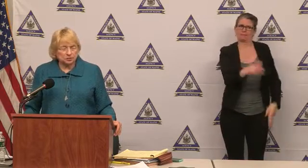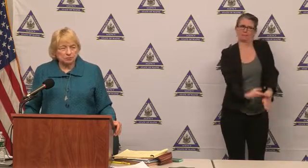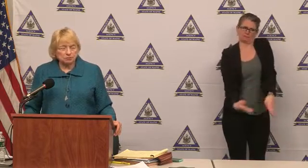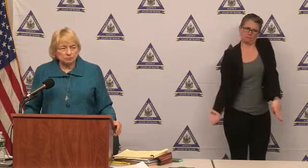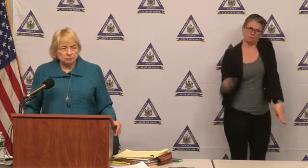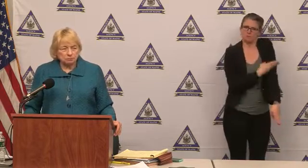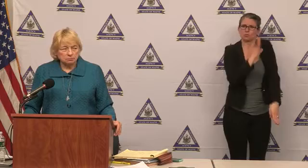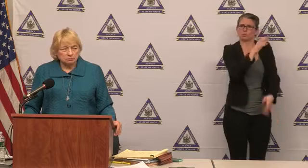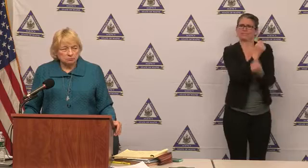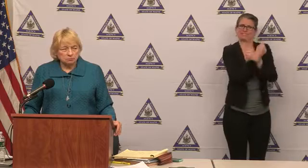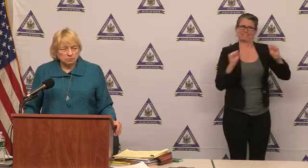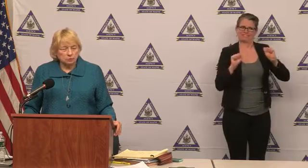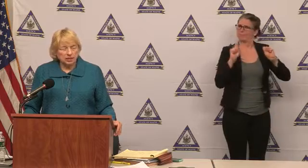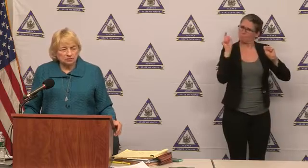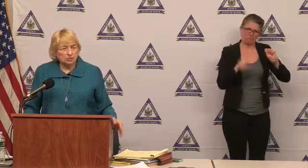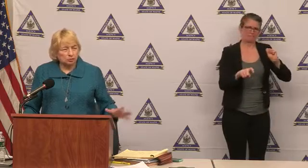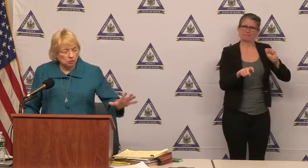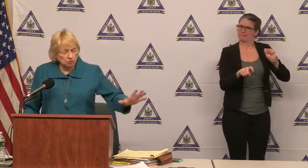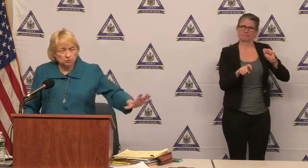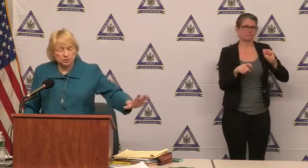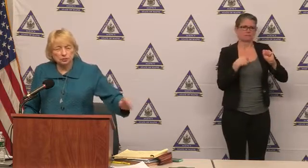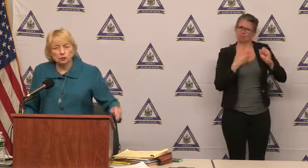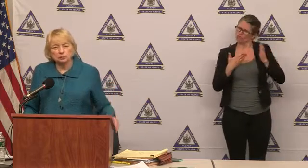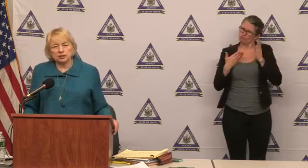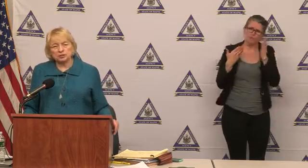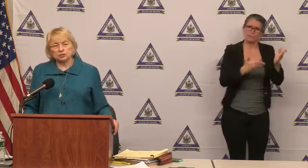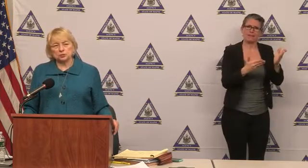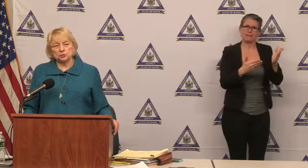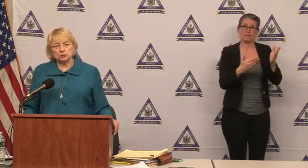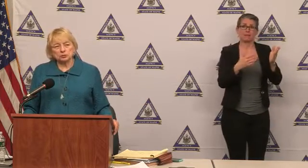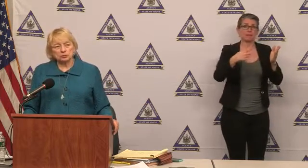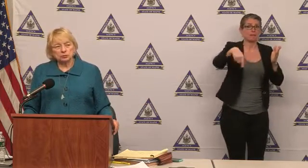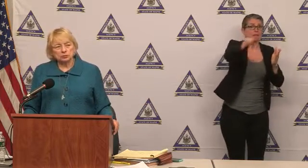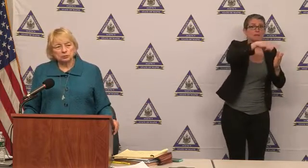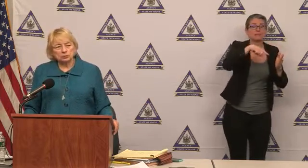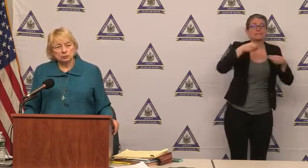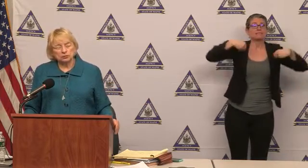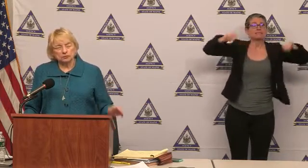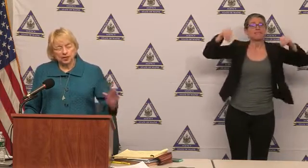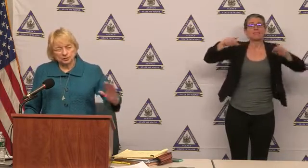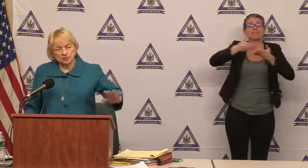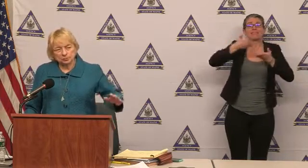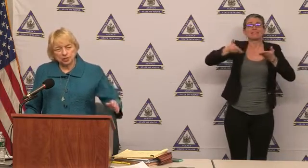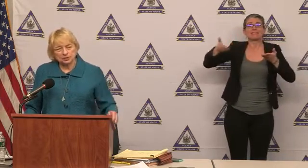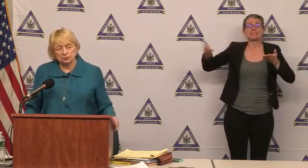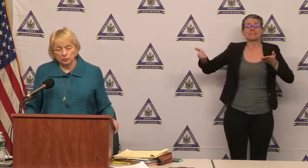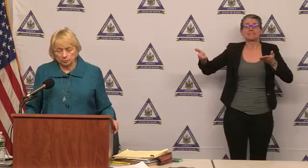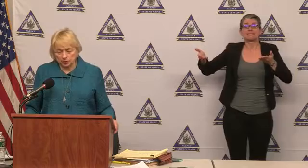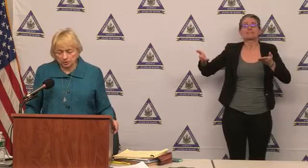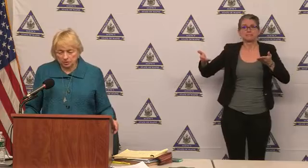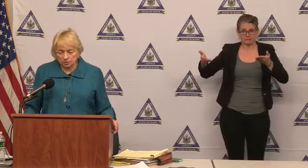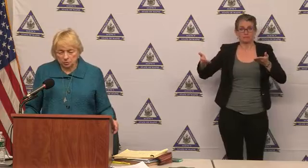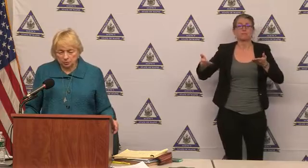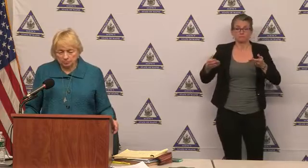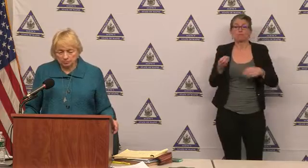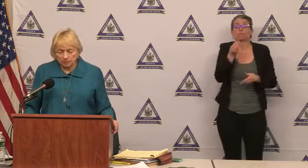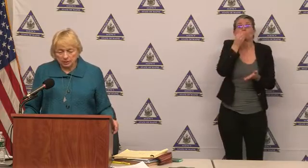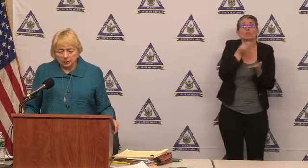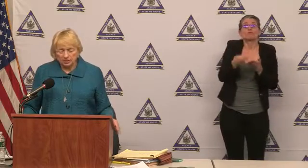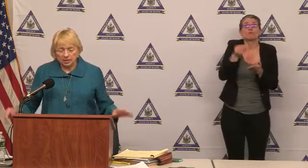businesses who may sell groceries in one part of the store or pharmacy products in one part of the